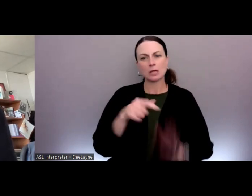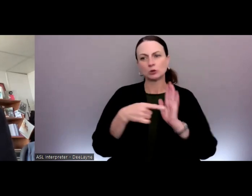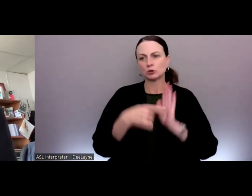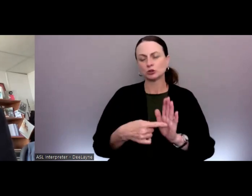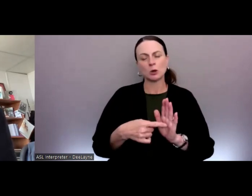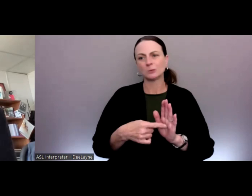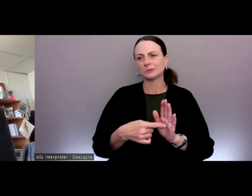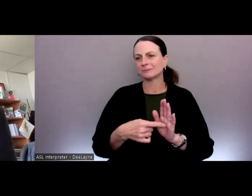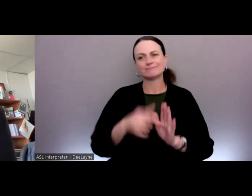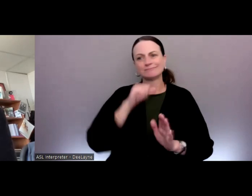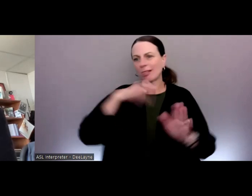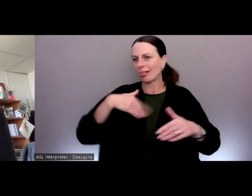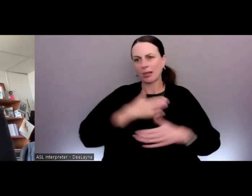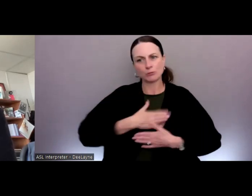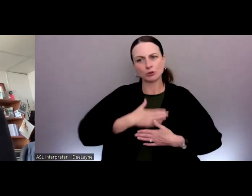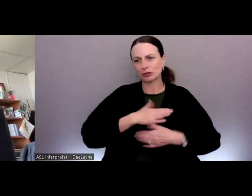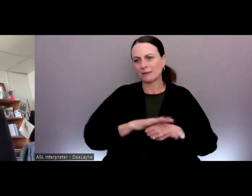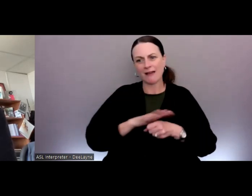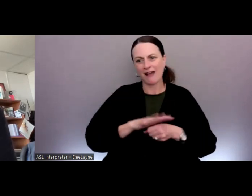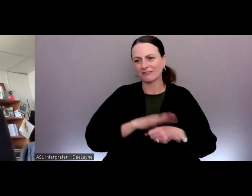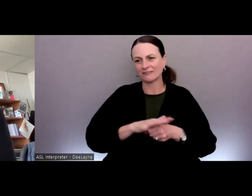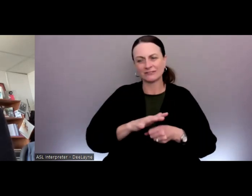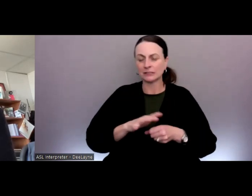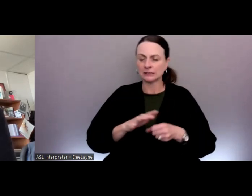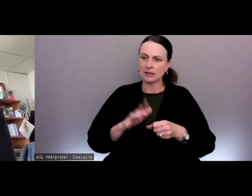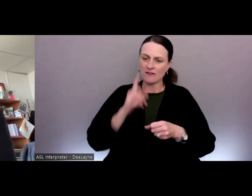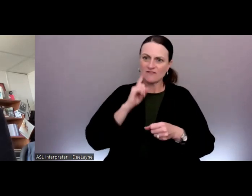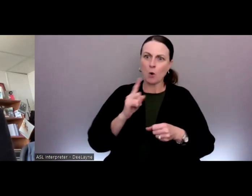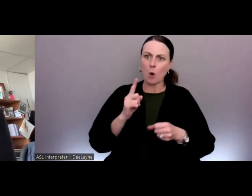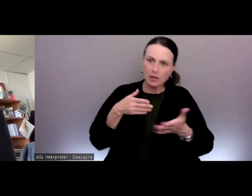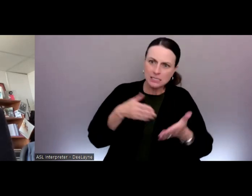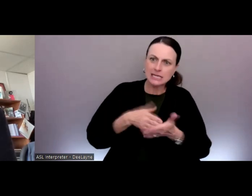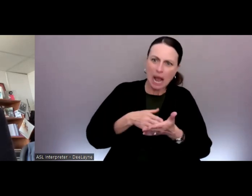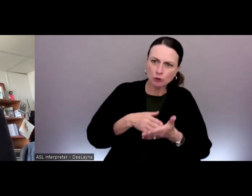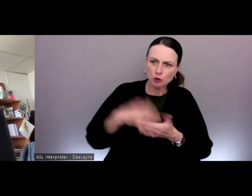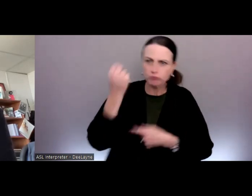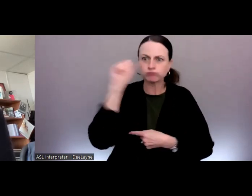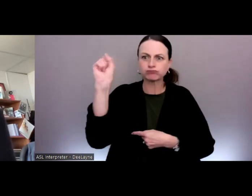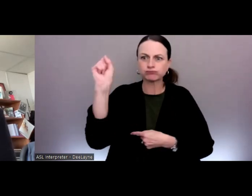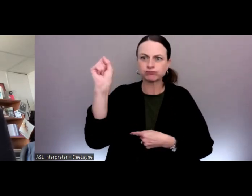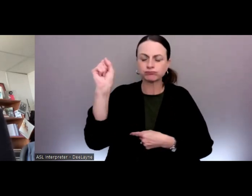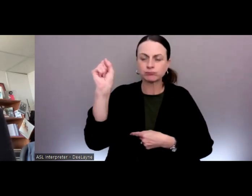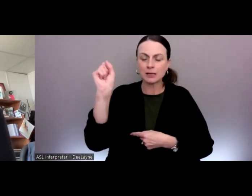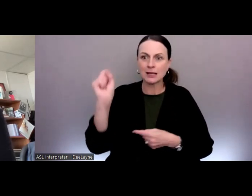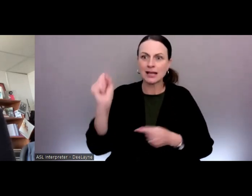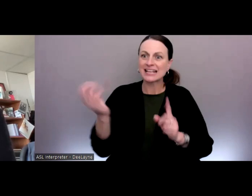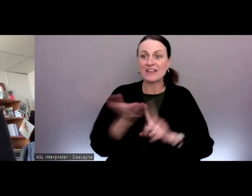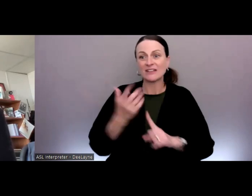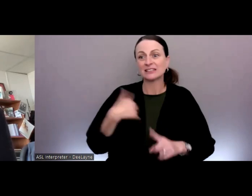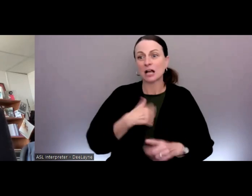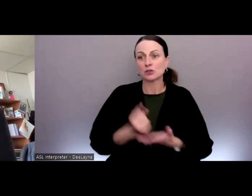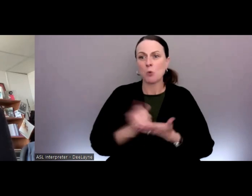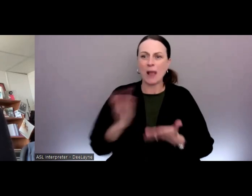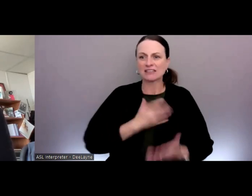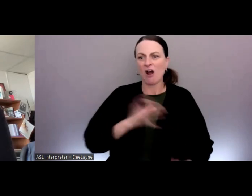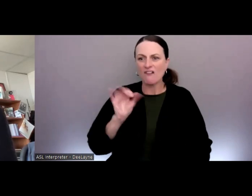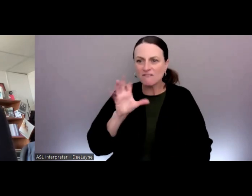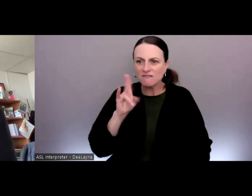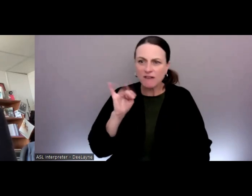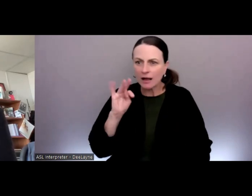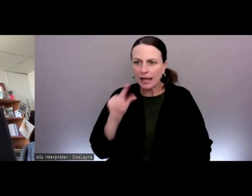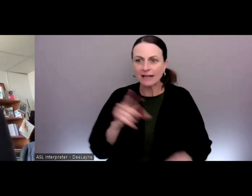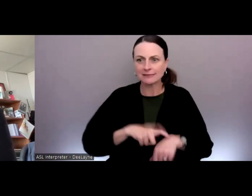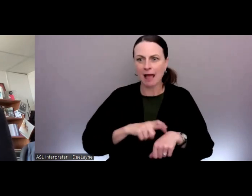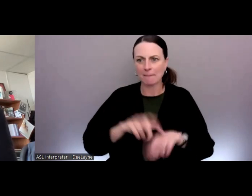underappreciated technology of counterinsurgency, convincing us to waste our fucking time. That's still